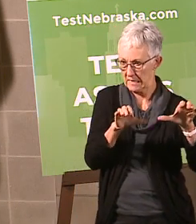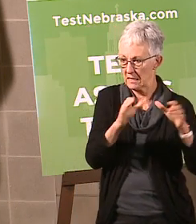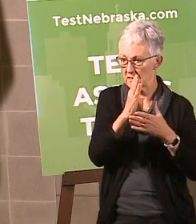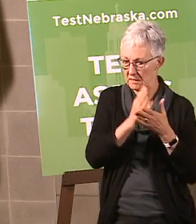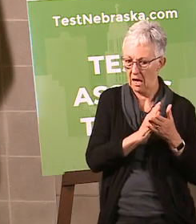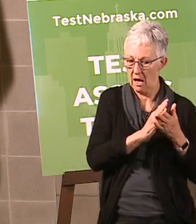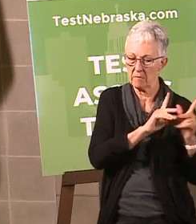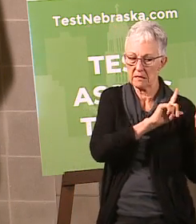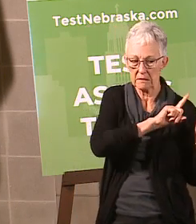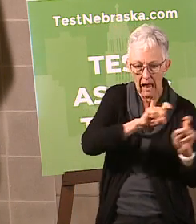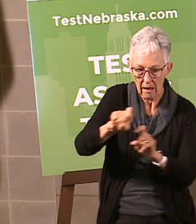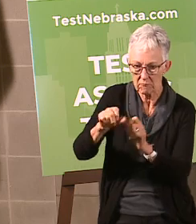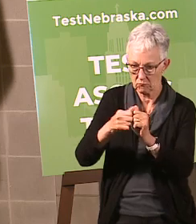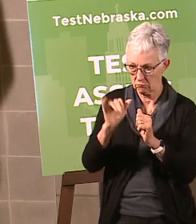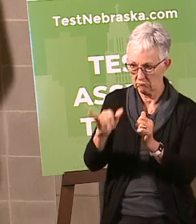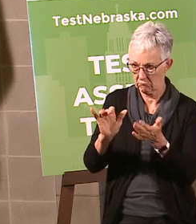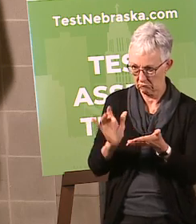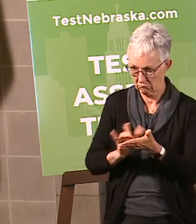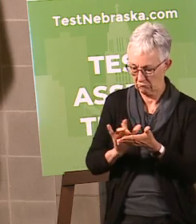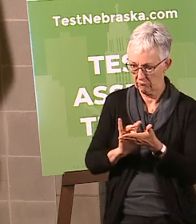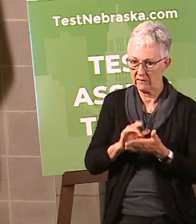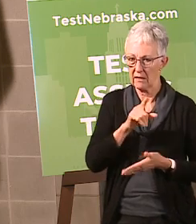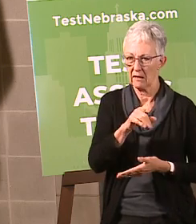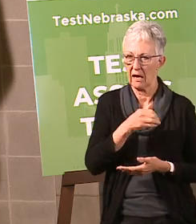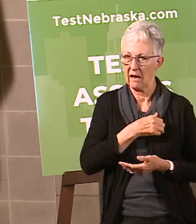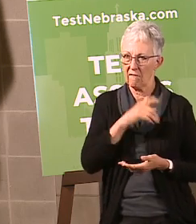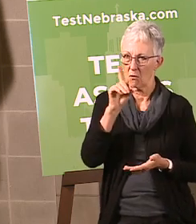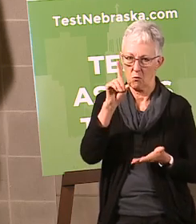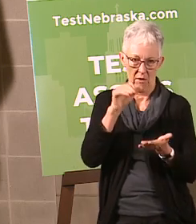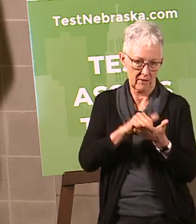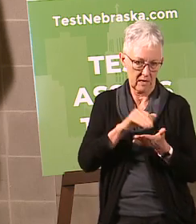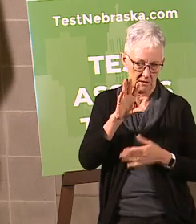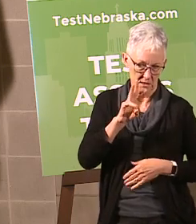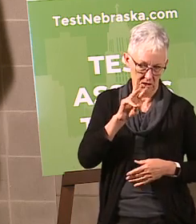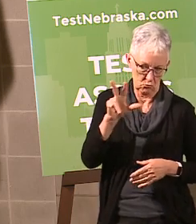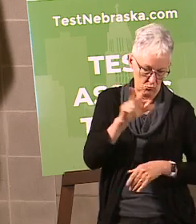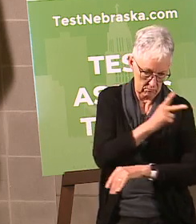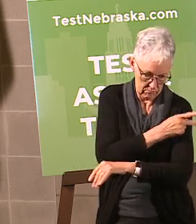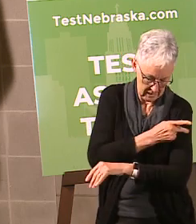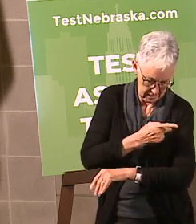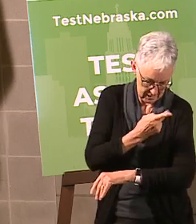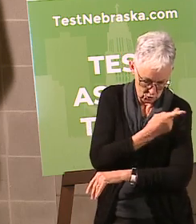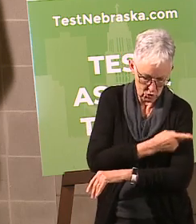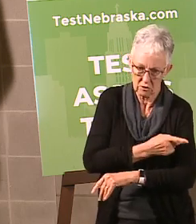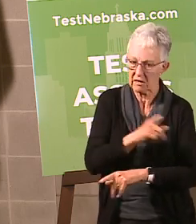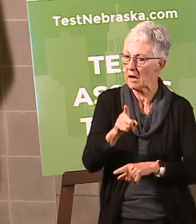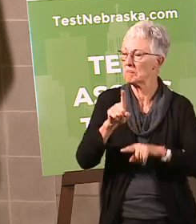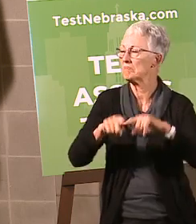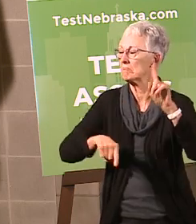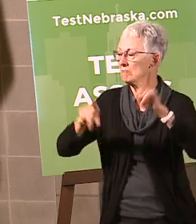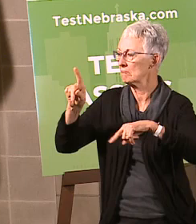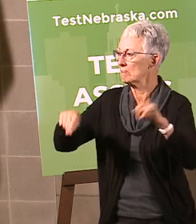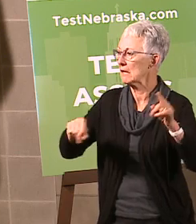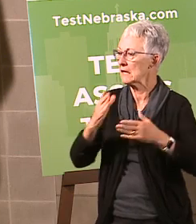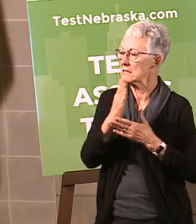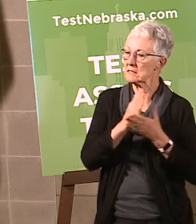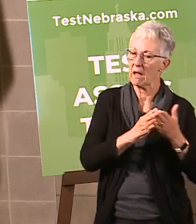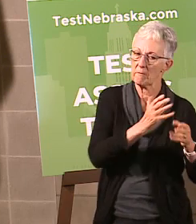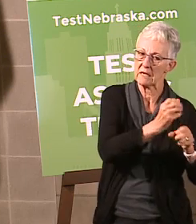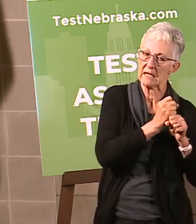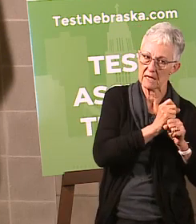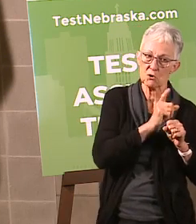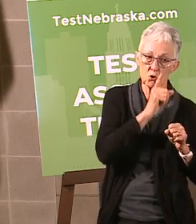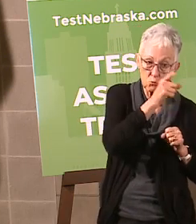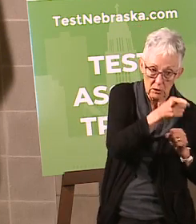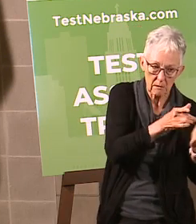And after having 1,063 patients that were randomized to either get remdesivir